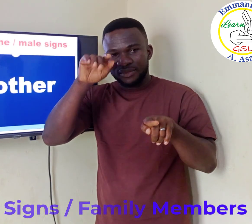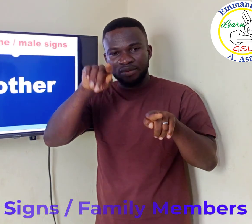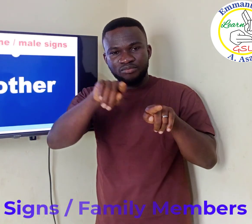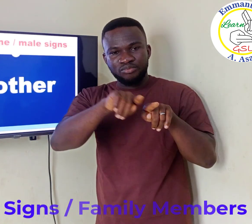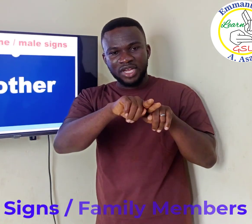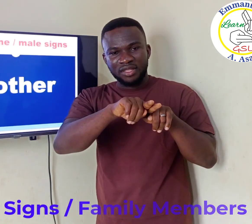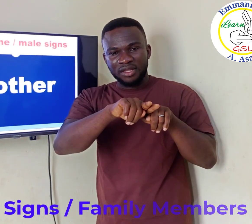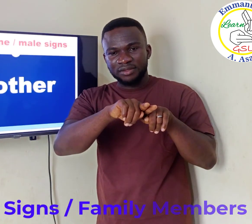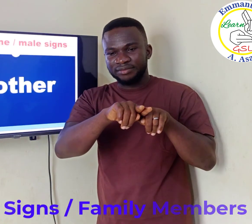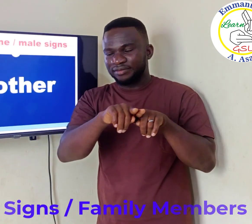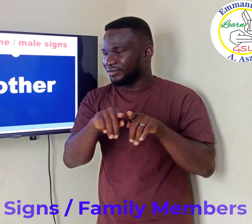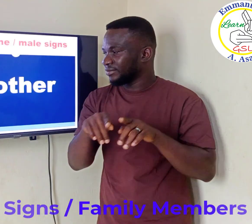brother.